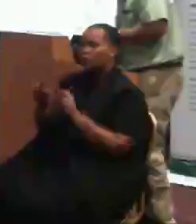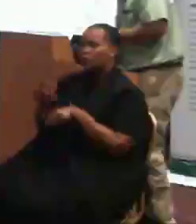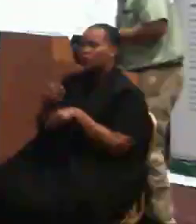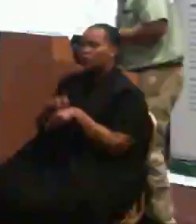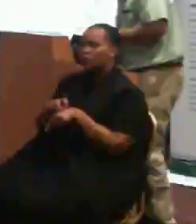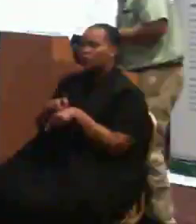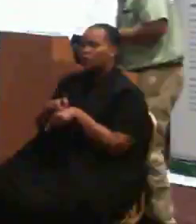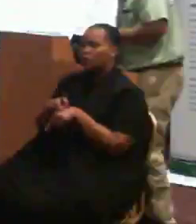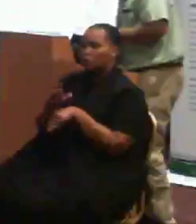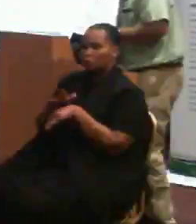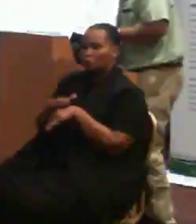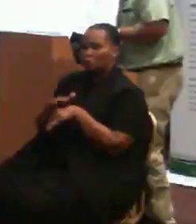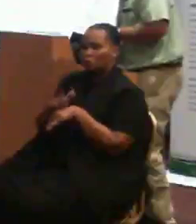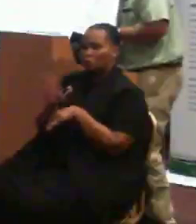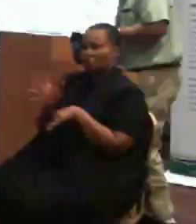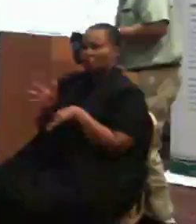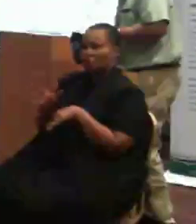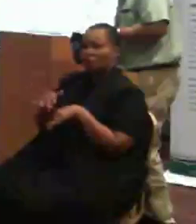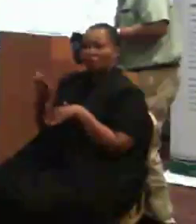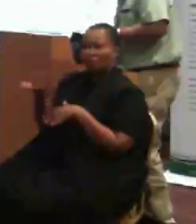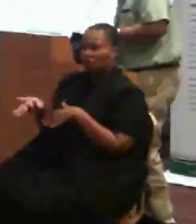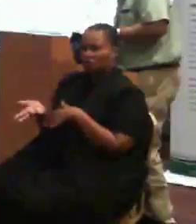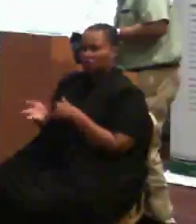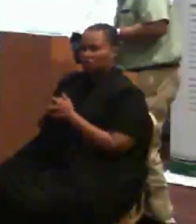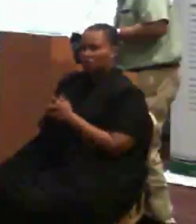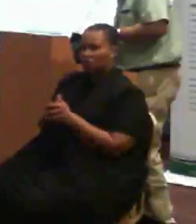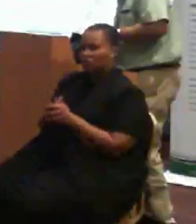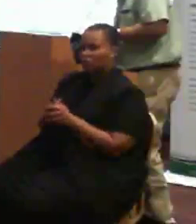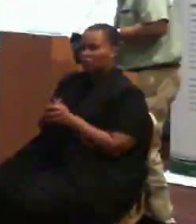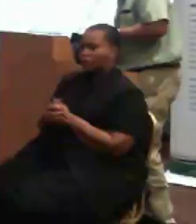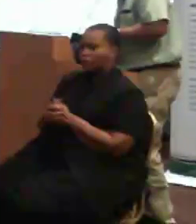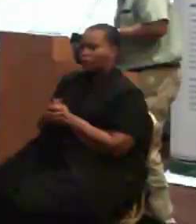it cost more or not?